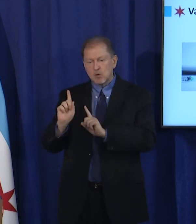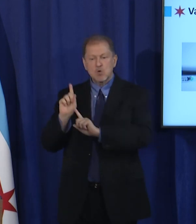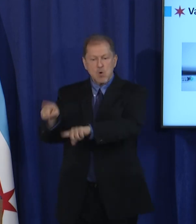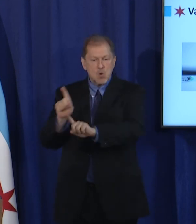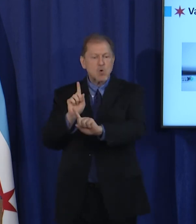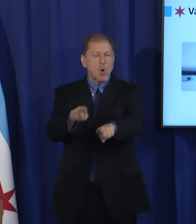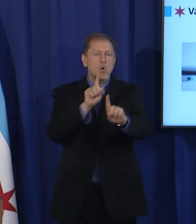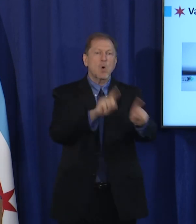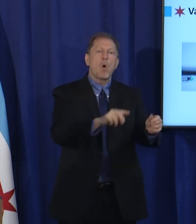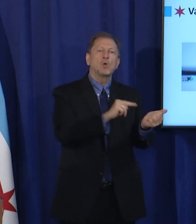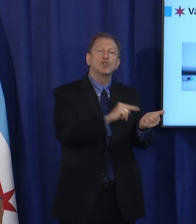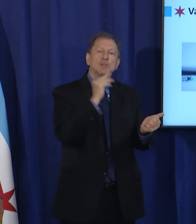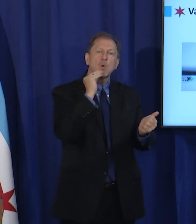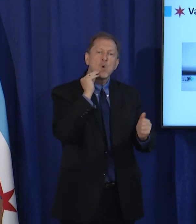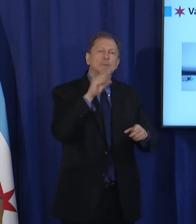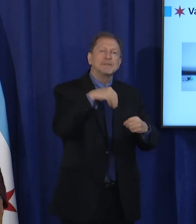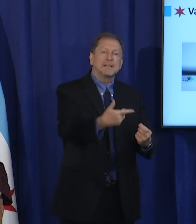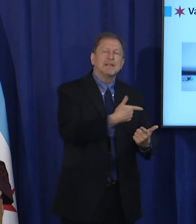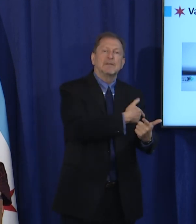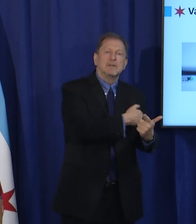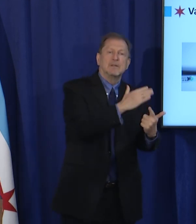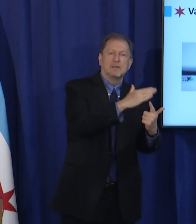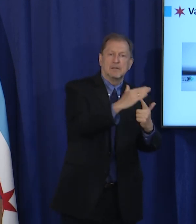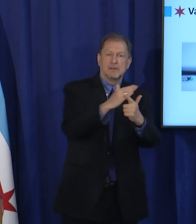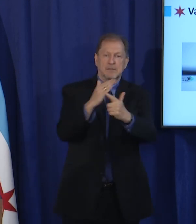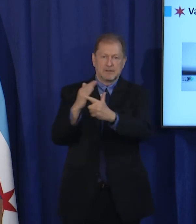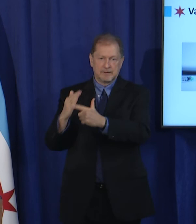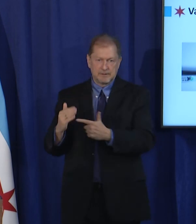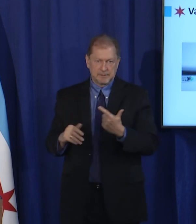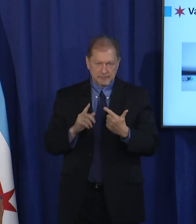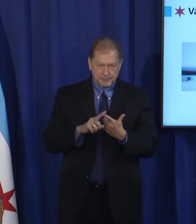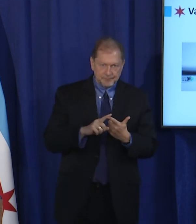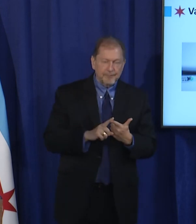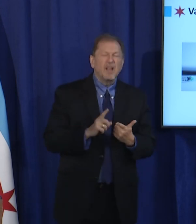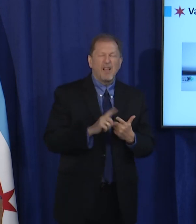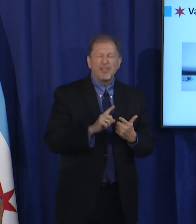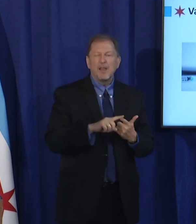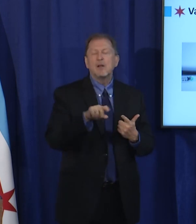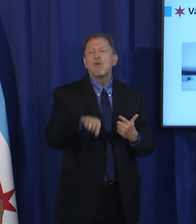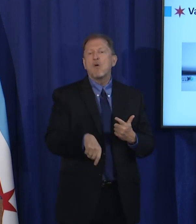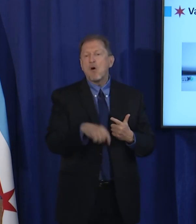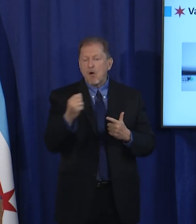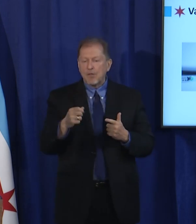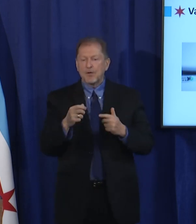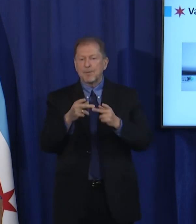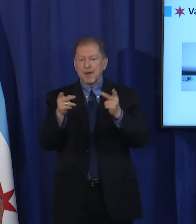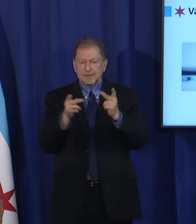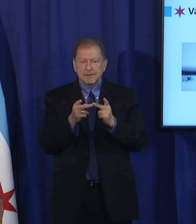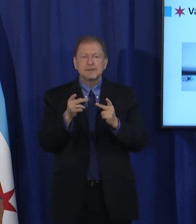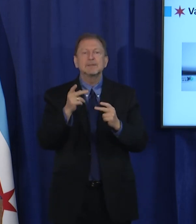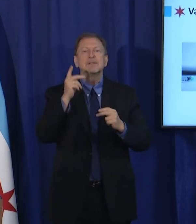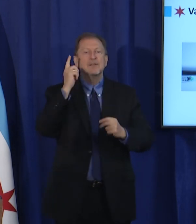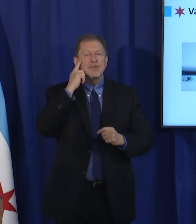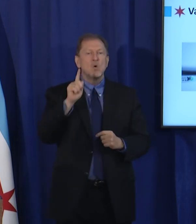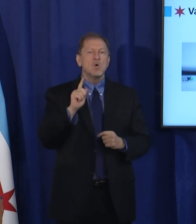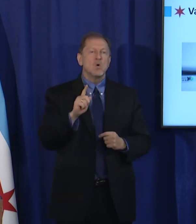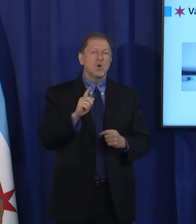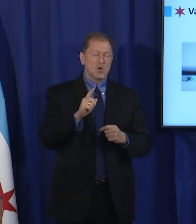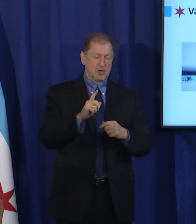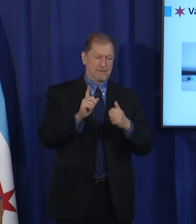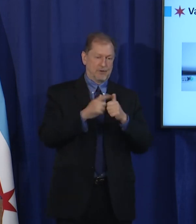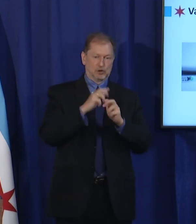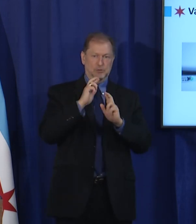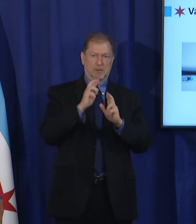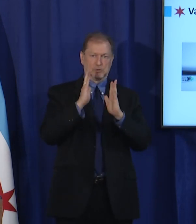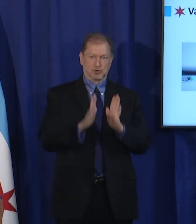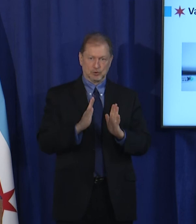thinking about our healthcare workers who see COVID patients in other settings besides the hospital. And it goes on from there. You'll be